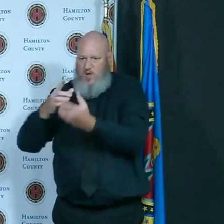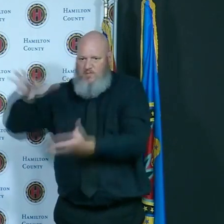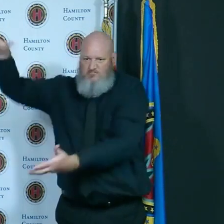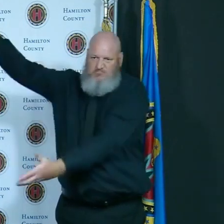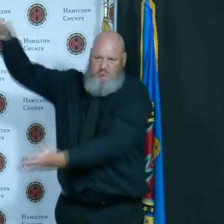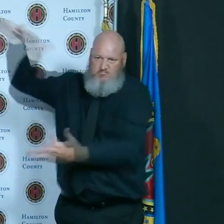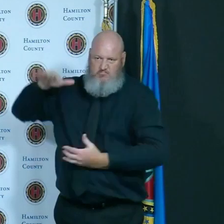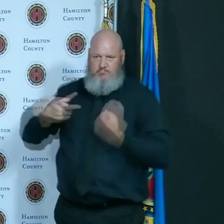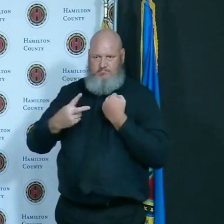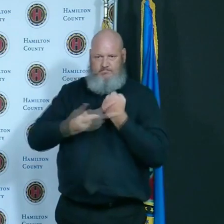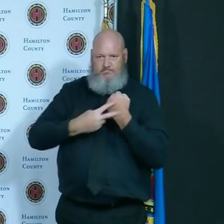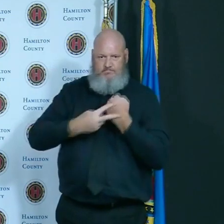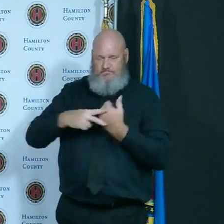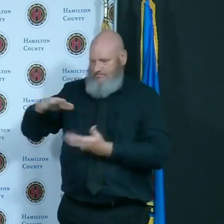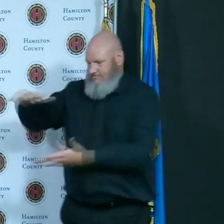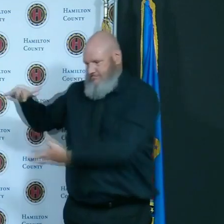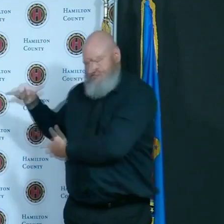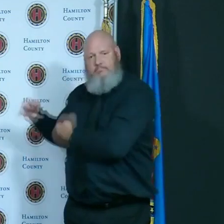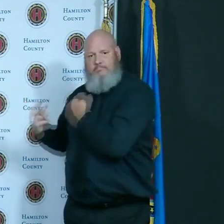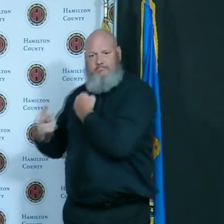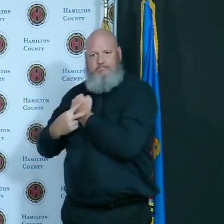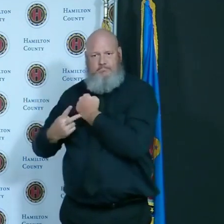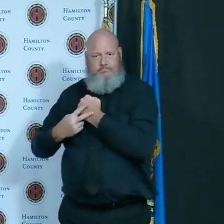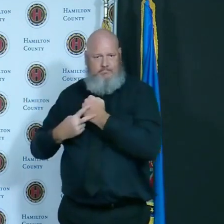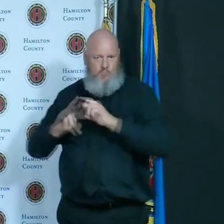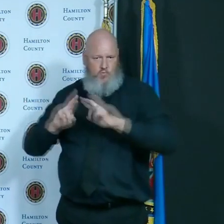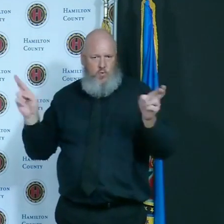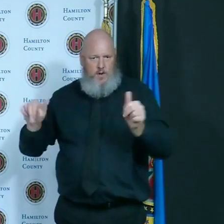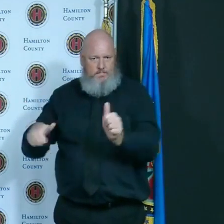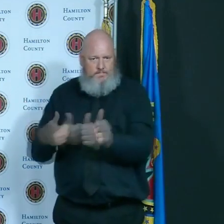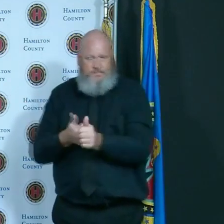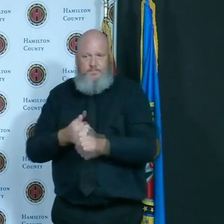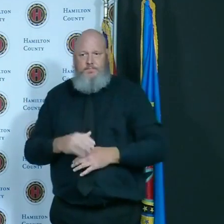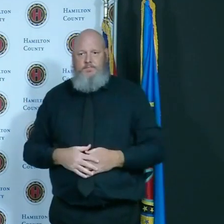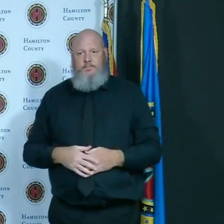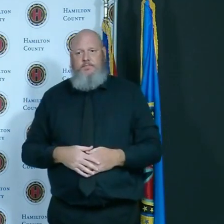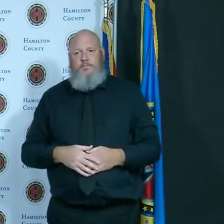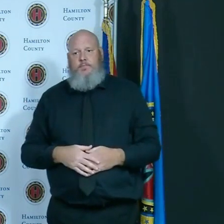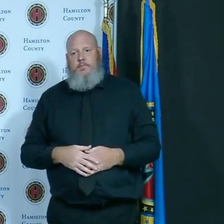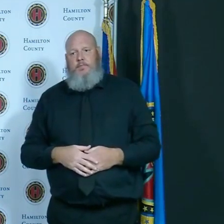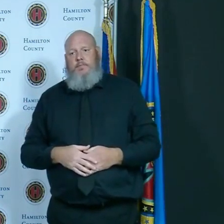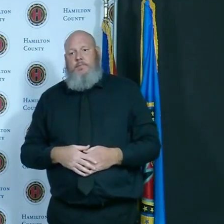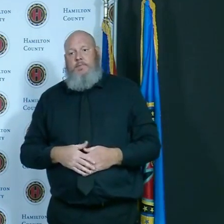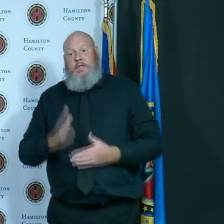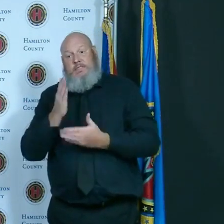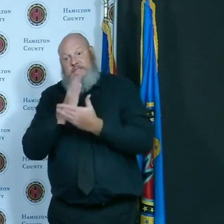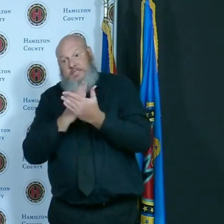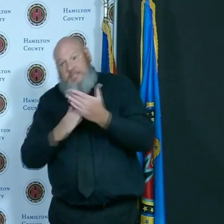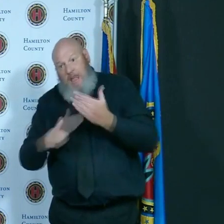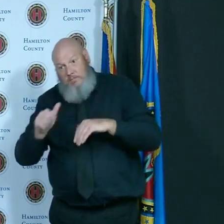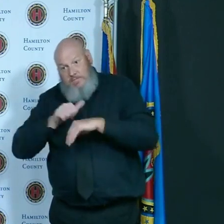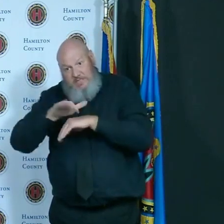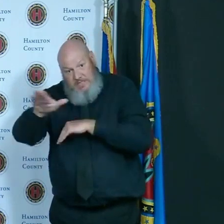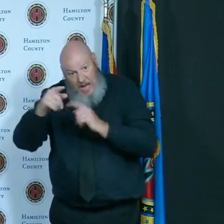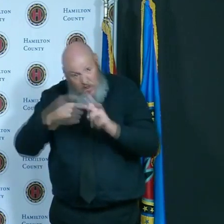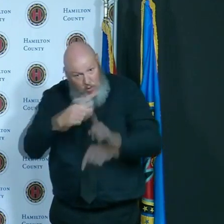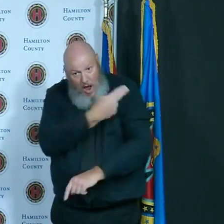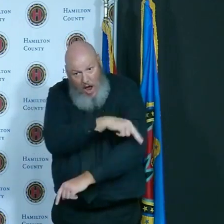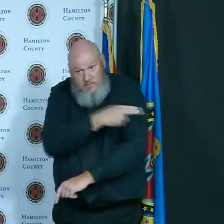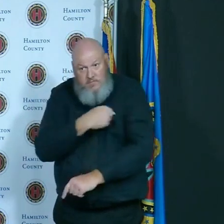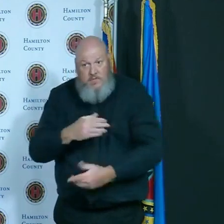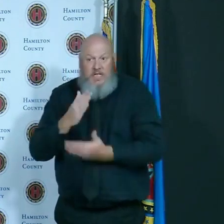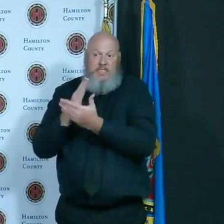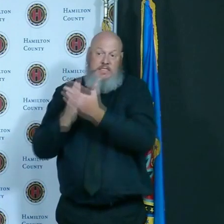That stockpile, and I illuminated this, I think, 2 days ago, some of that supply is going to the hospitals, some of that's also the